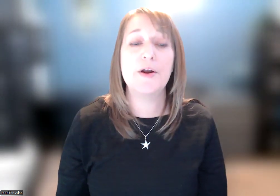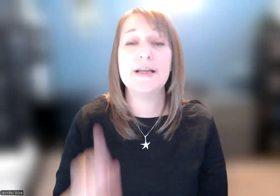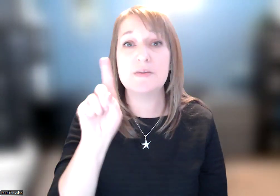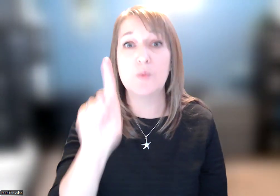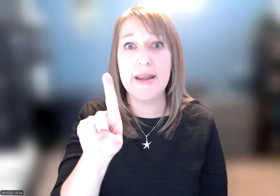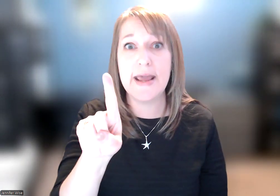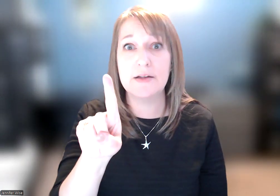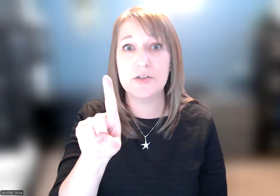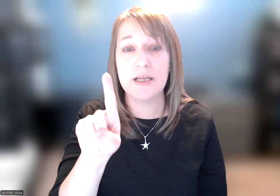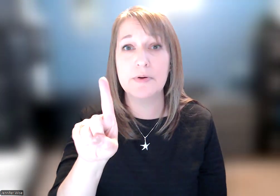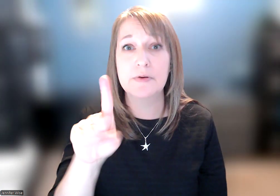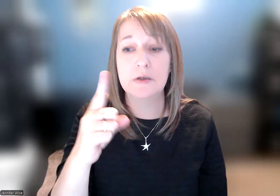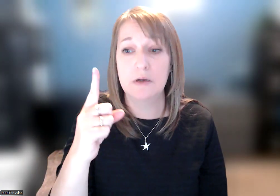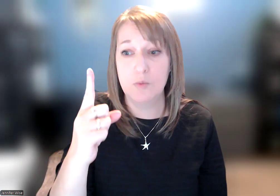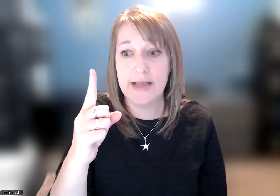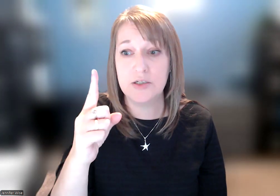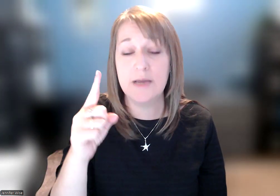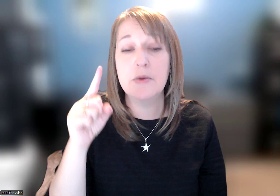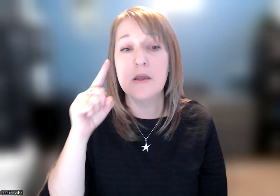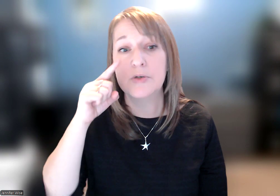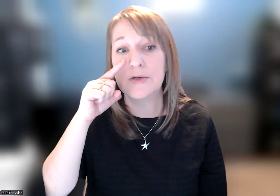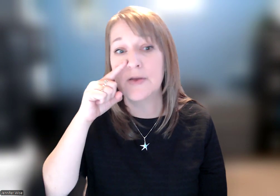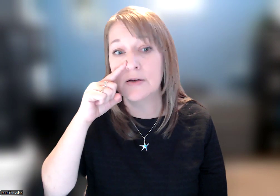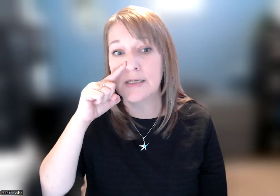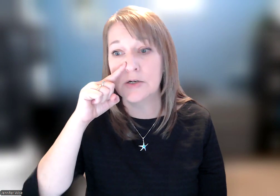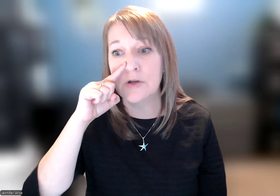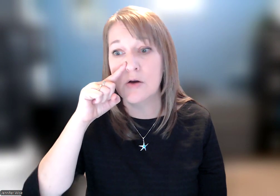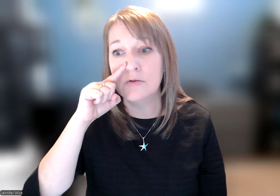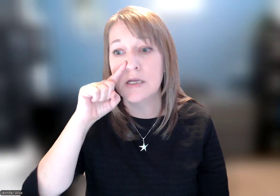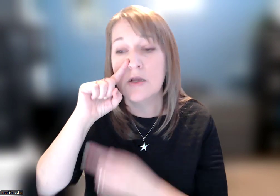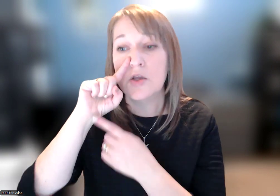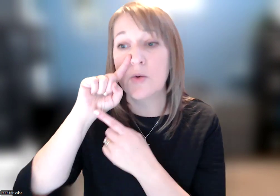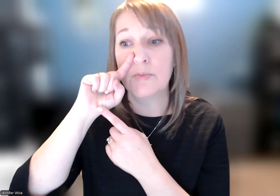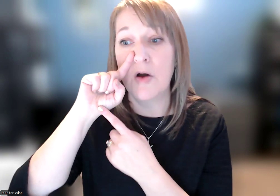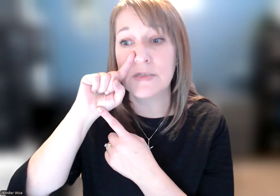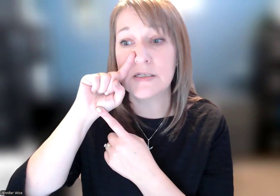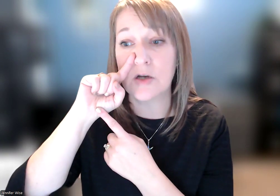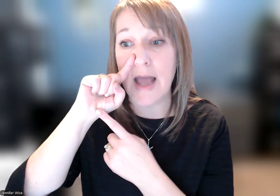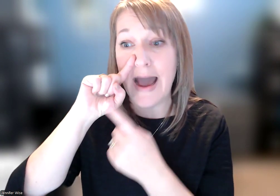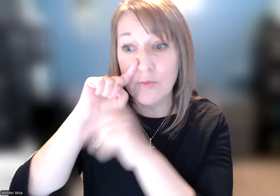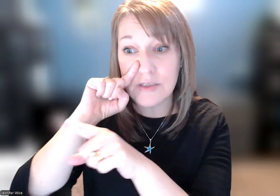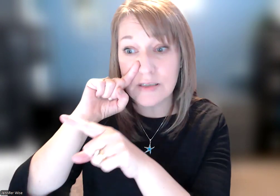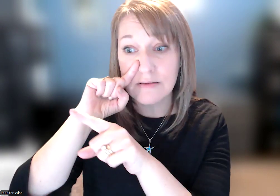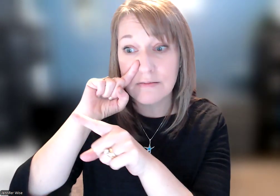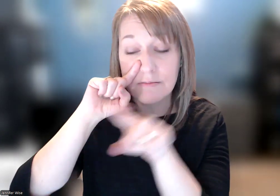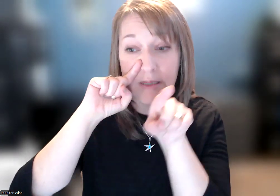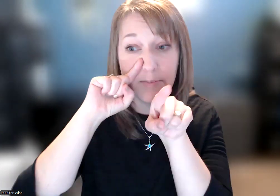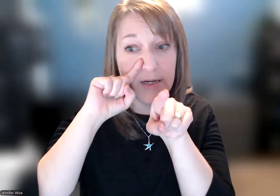Bored is a one hand shape. Put your finger next to your nose. You want your palm to start out, like pointing